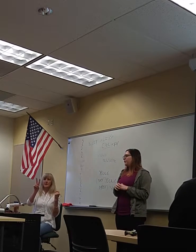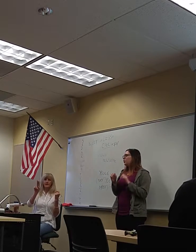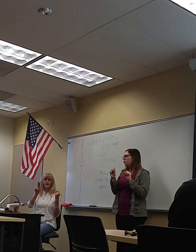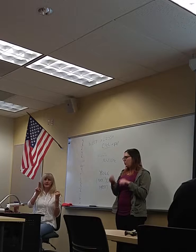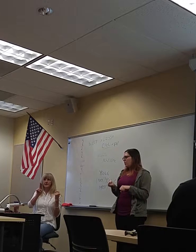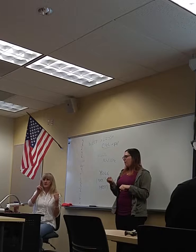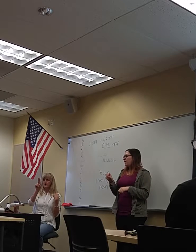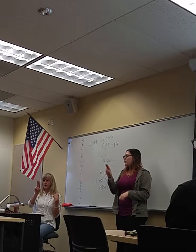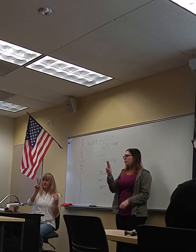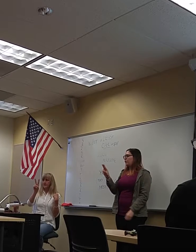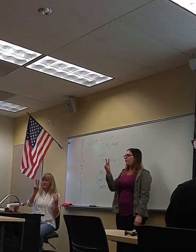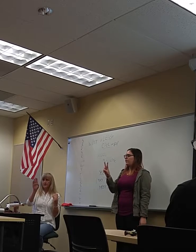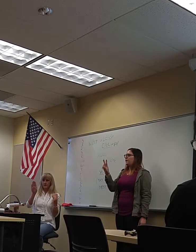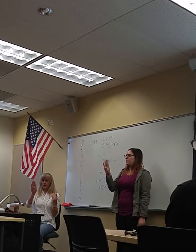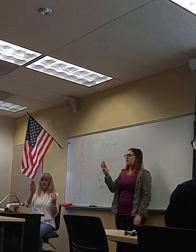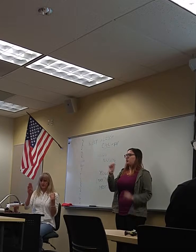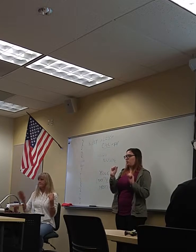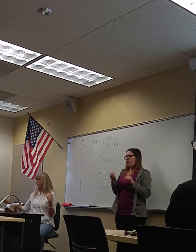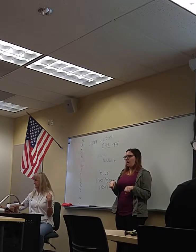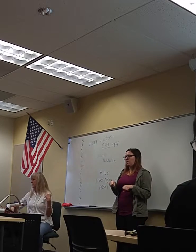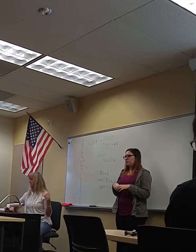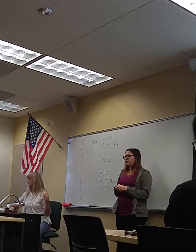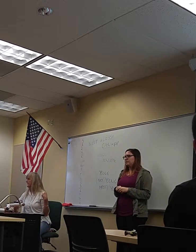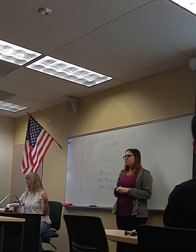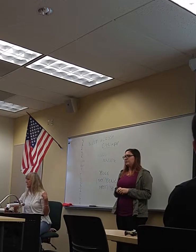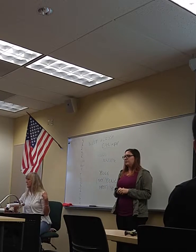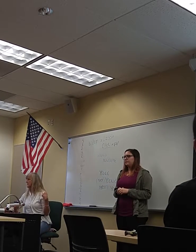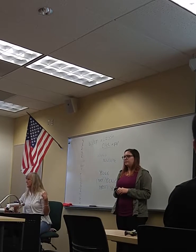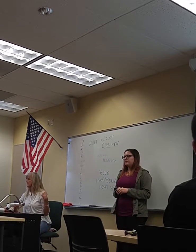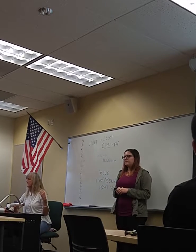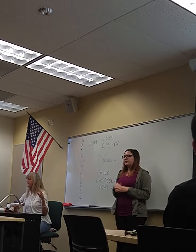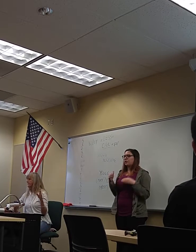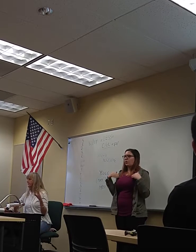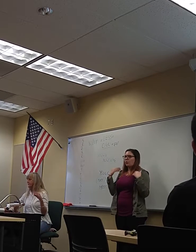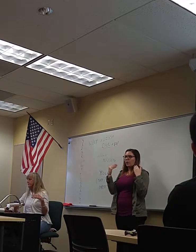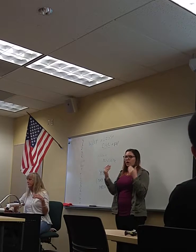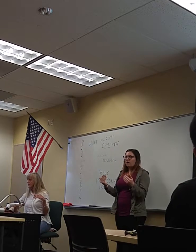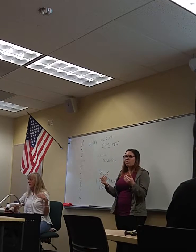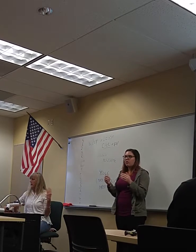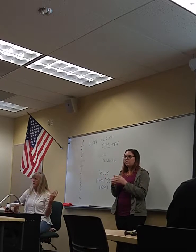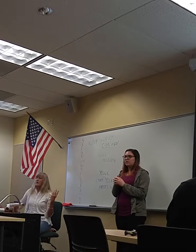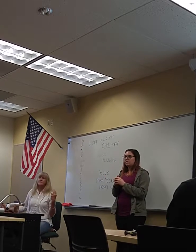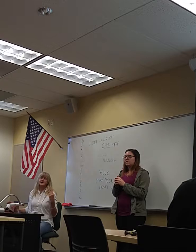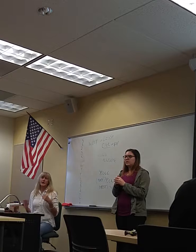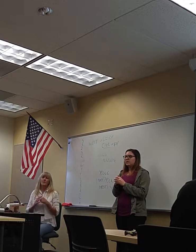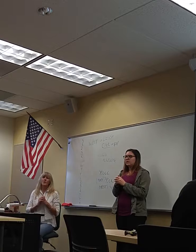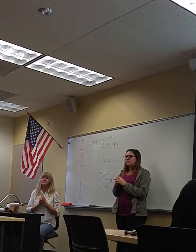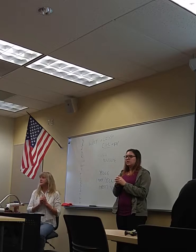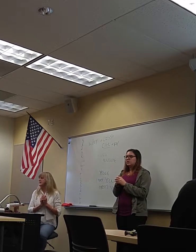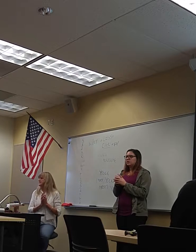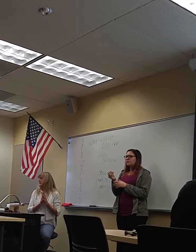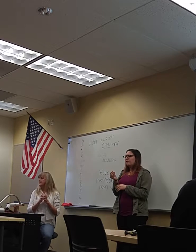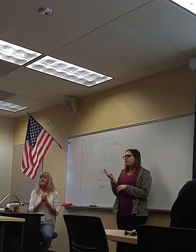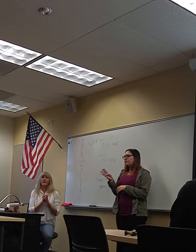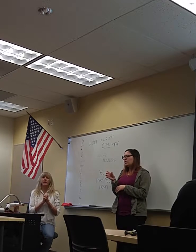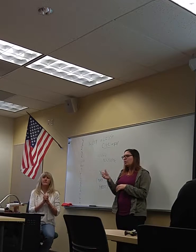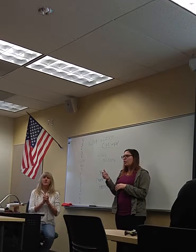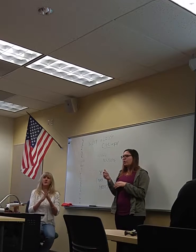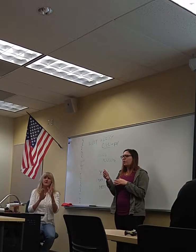little tiny UVB. Okay. Going on. Much. There's a couple ways that you can sign develop. You can